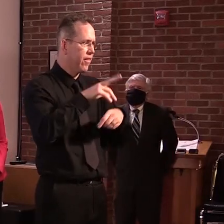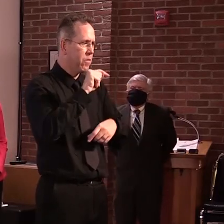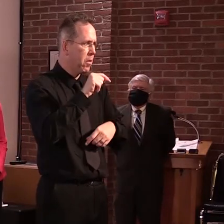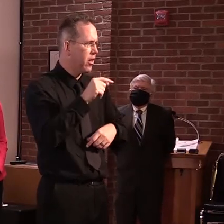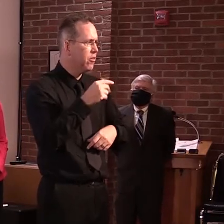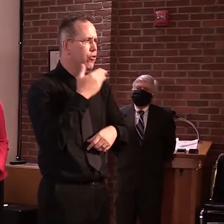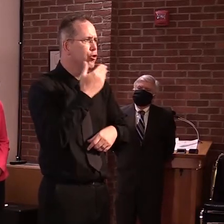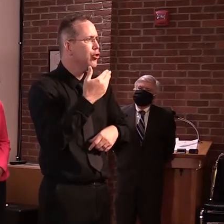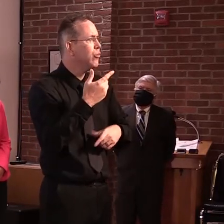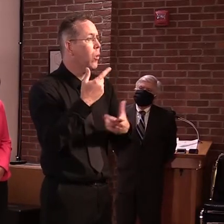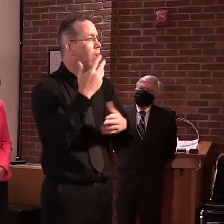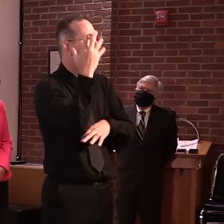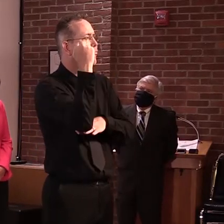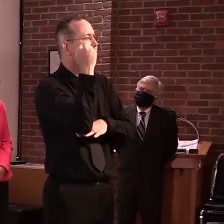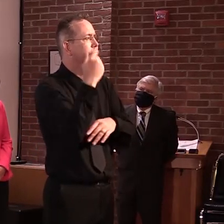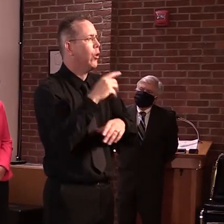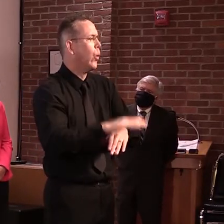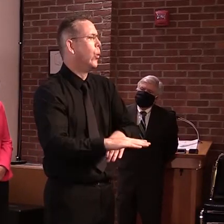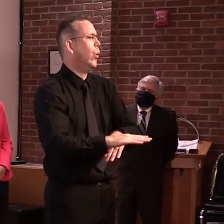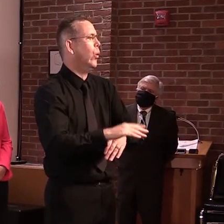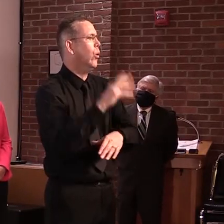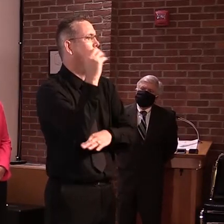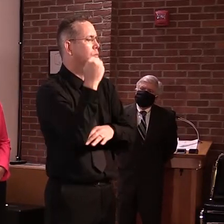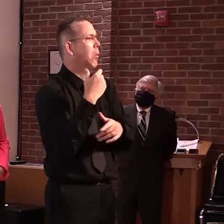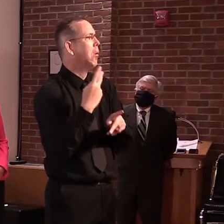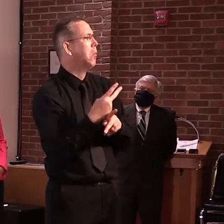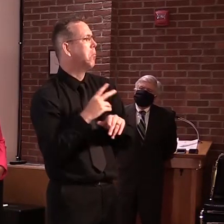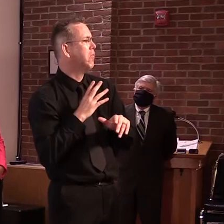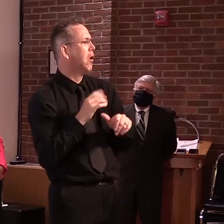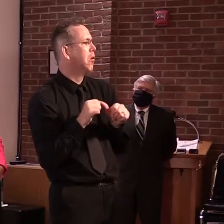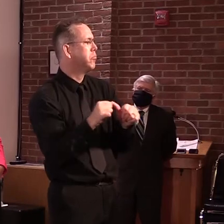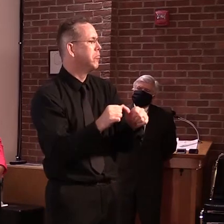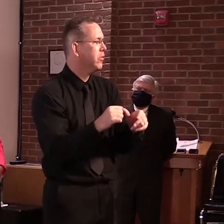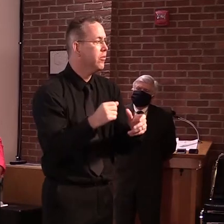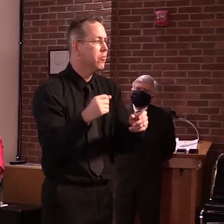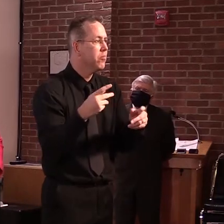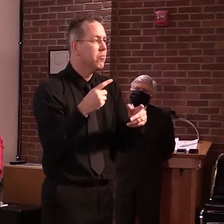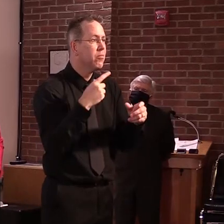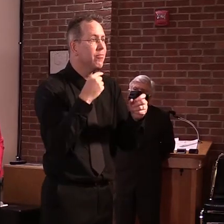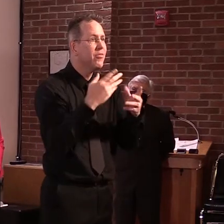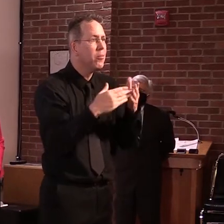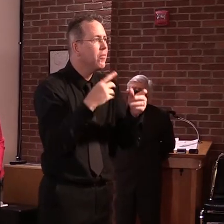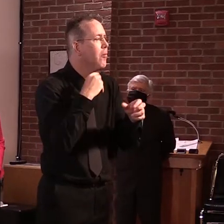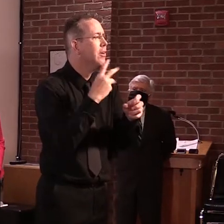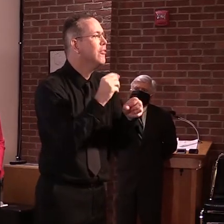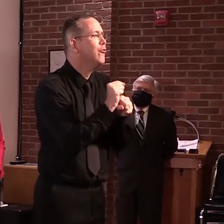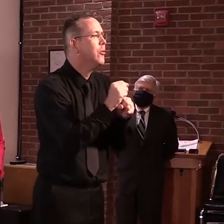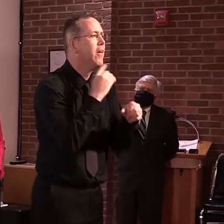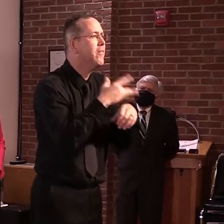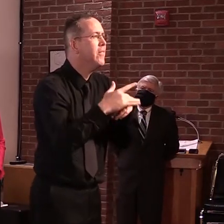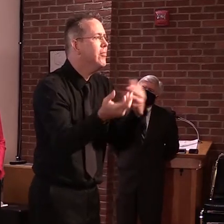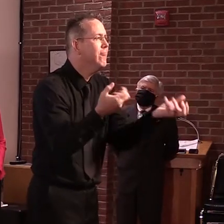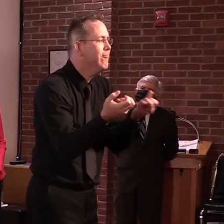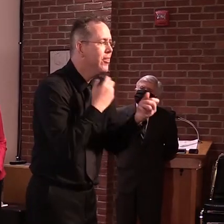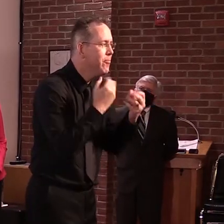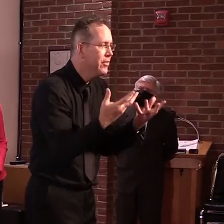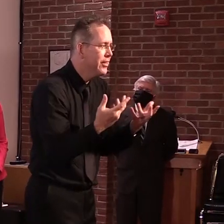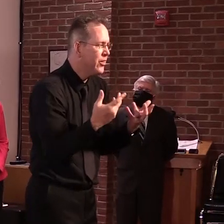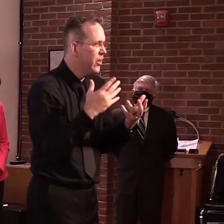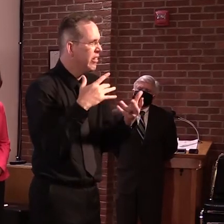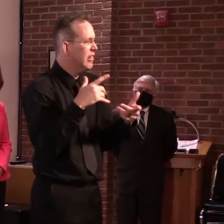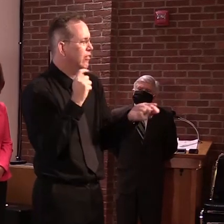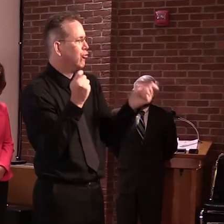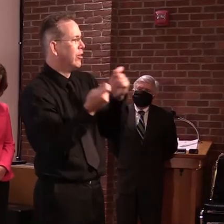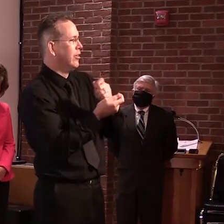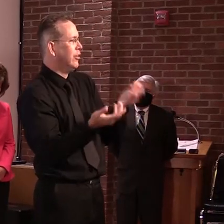a shortage of people for all the jobs we had available. So that isn't the case today. But we want to